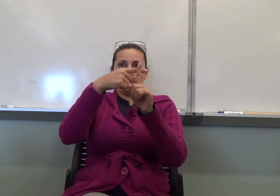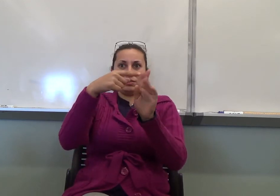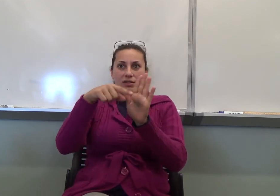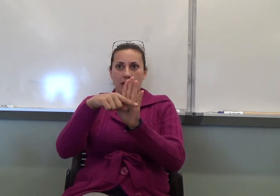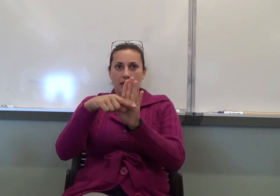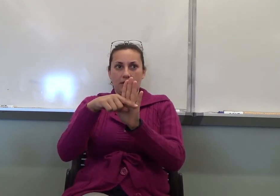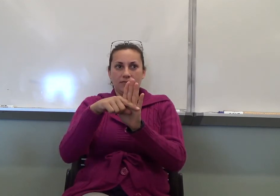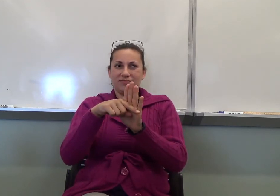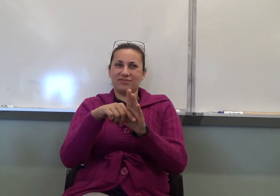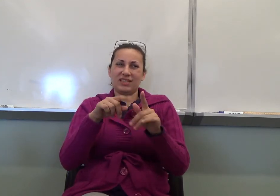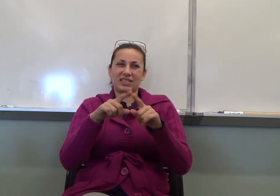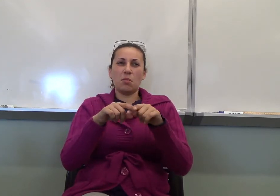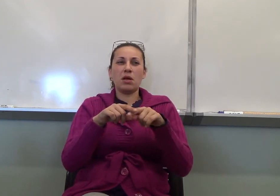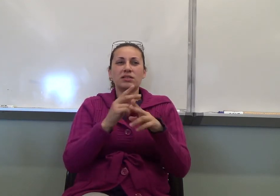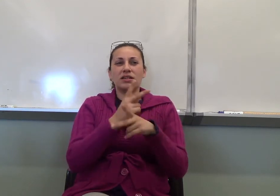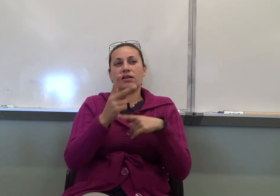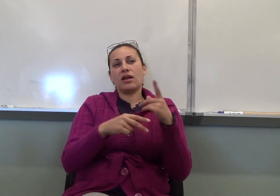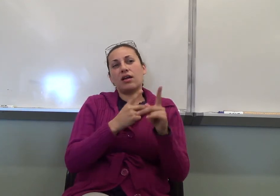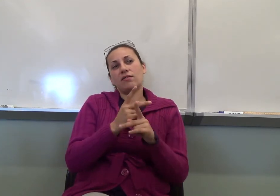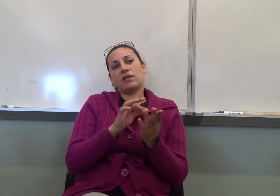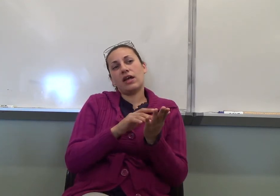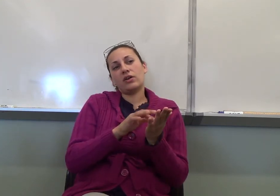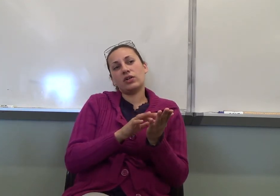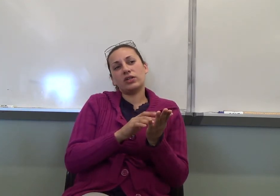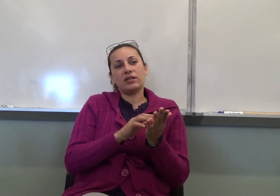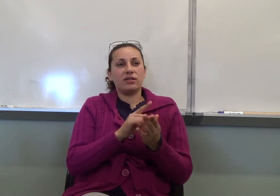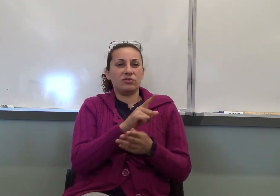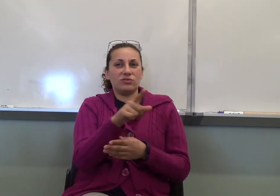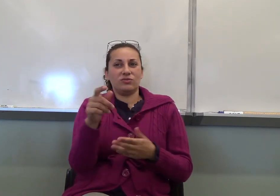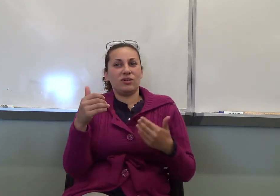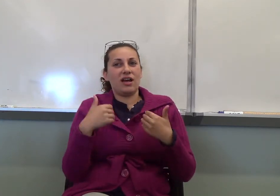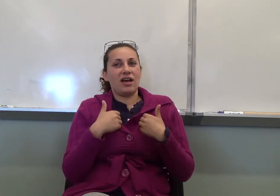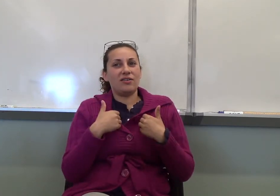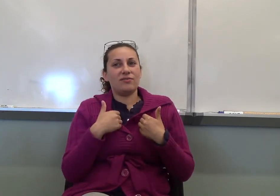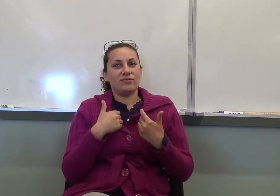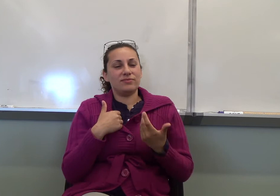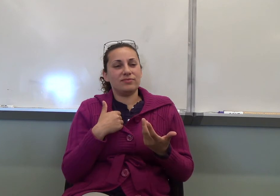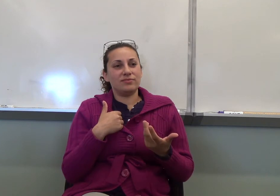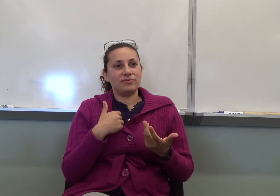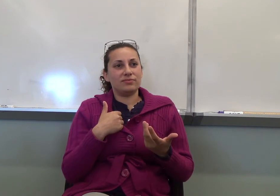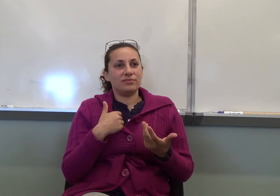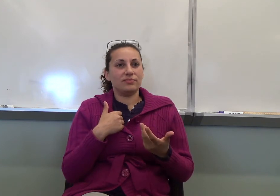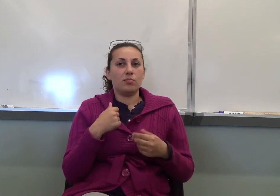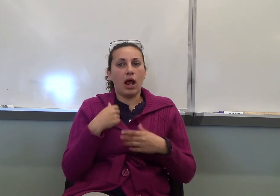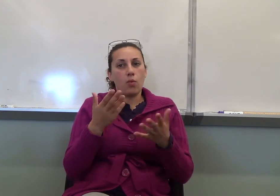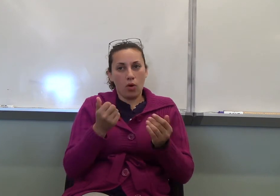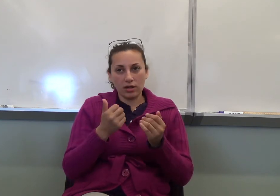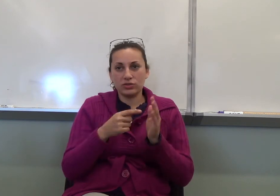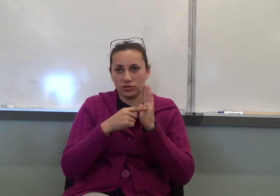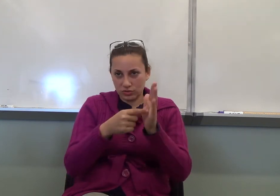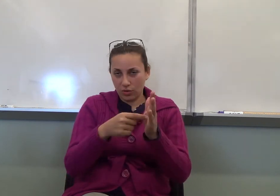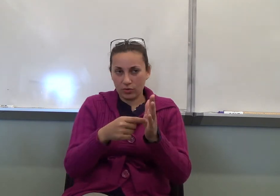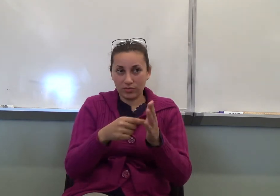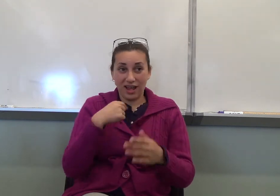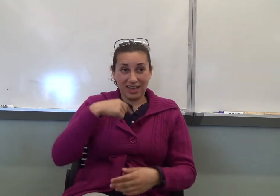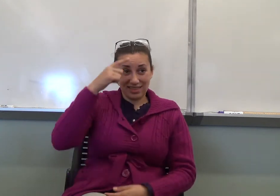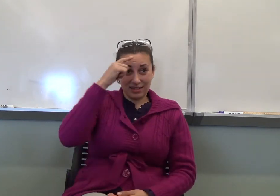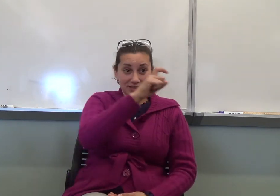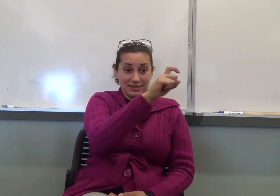depends on the brand of your calculator. I think that question came up yesterday. I just want to emphasize that. I think Texas Instrument always wants